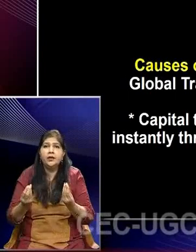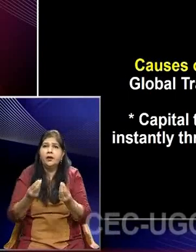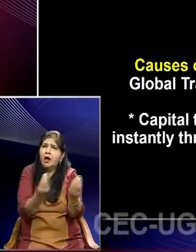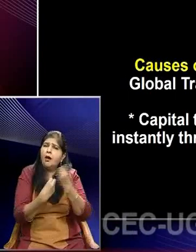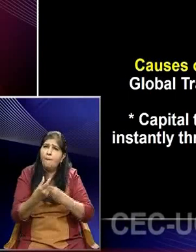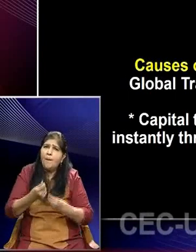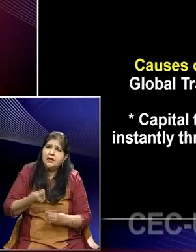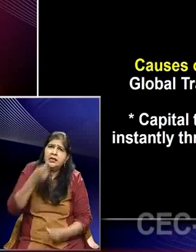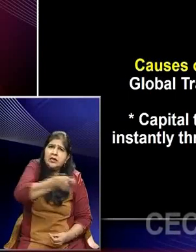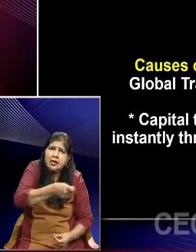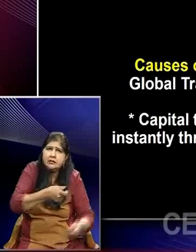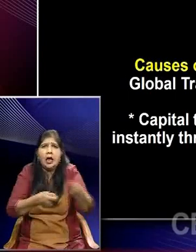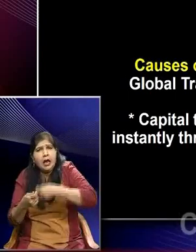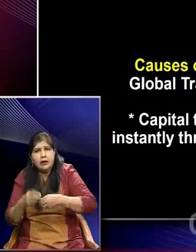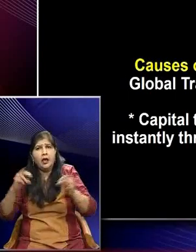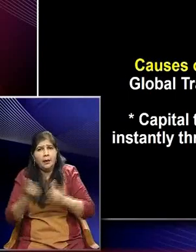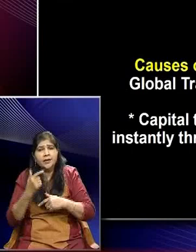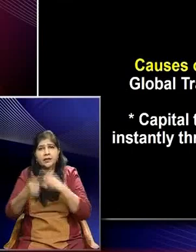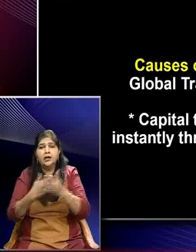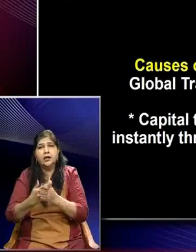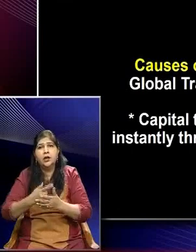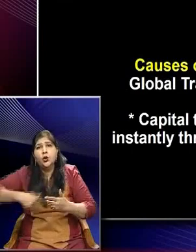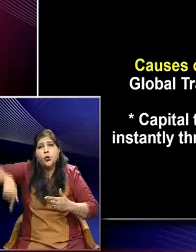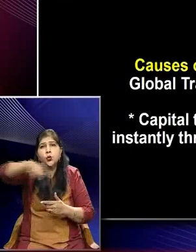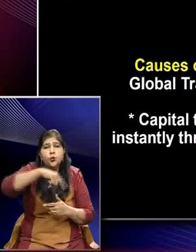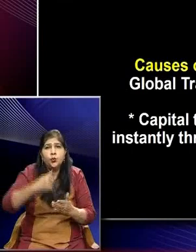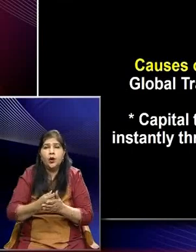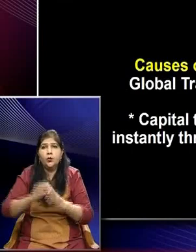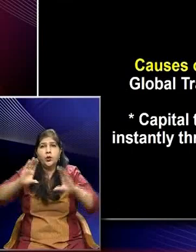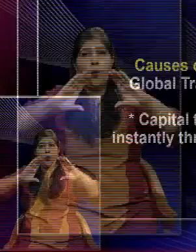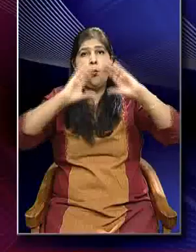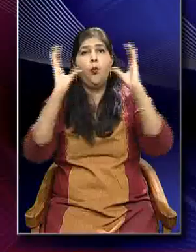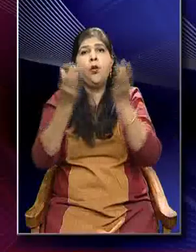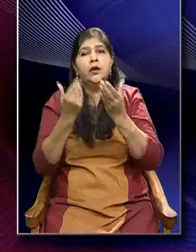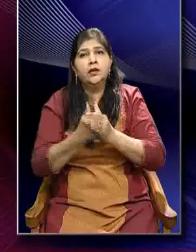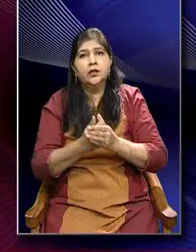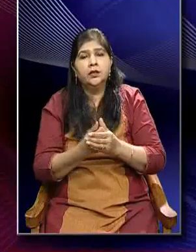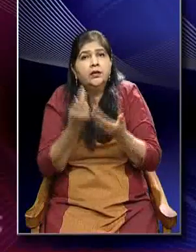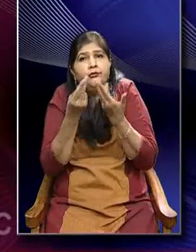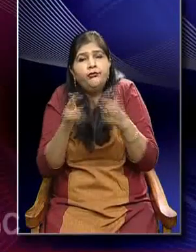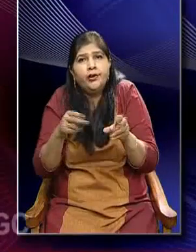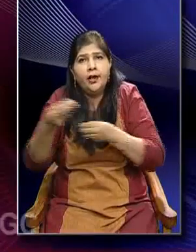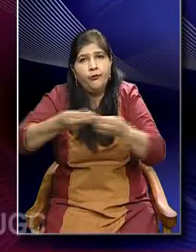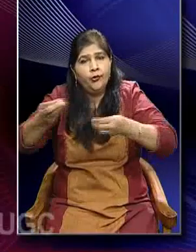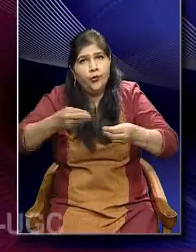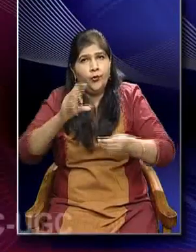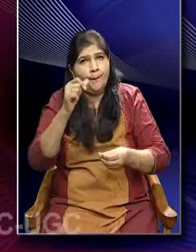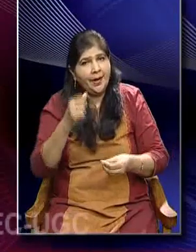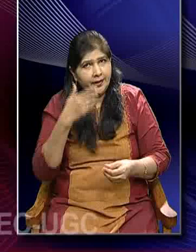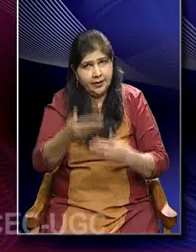and instantly throughout the world. With free flow of